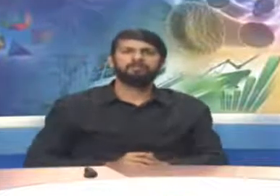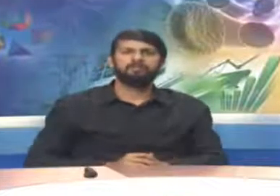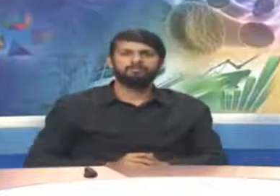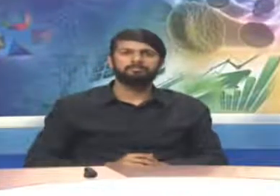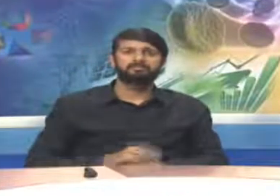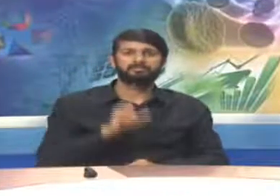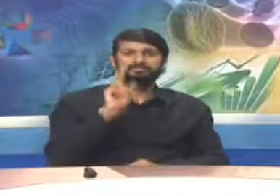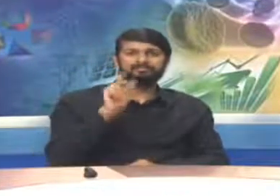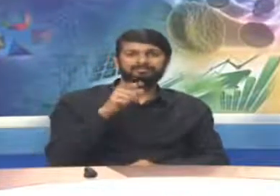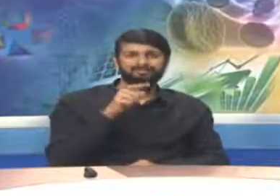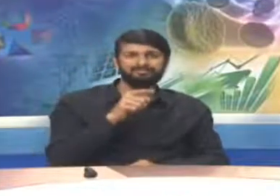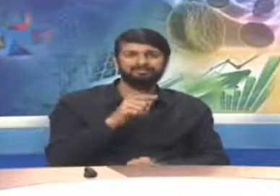The second point is